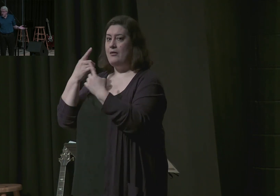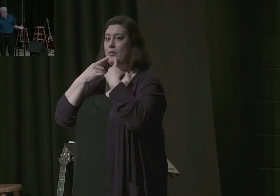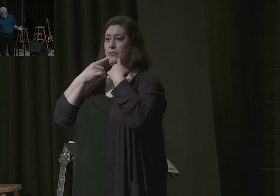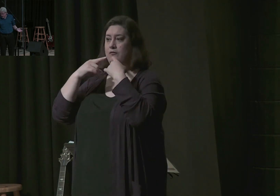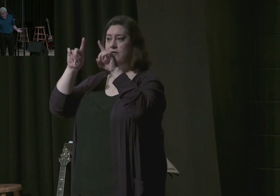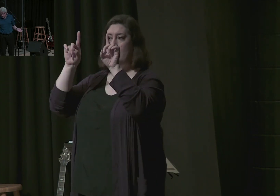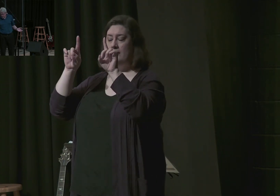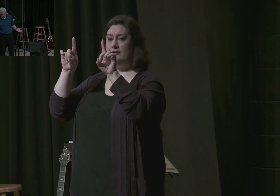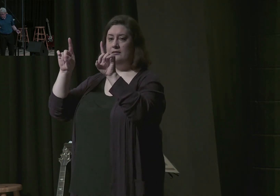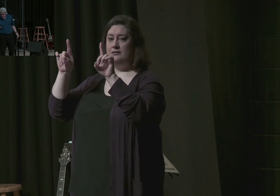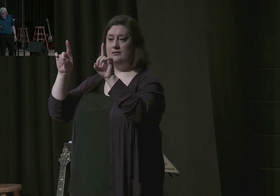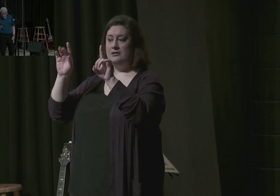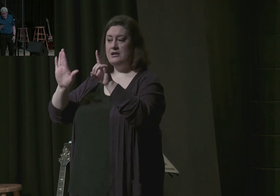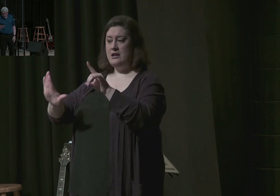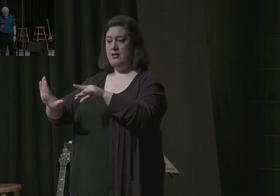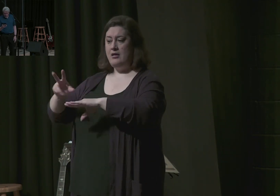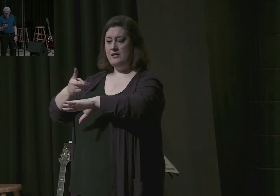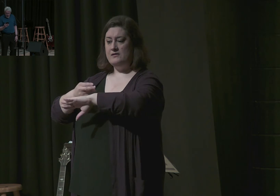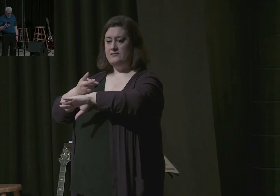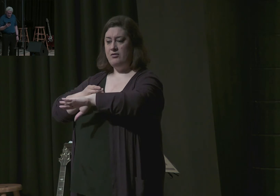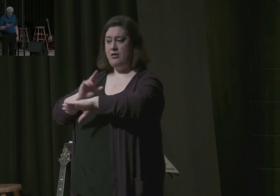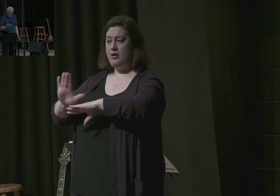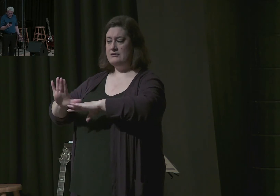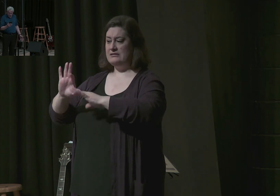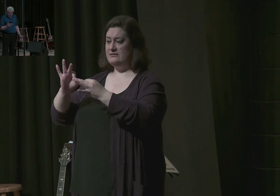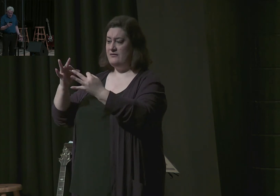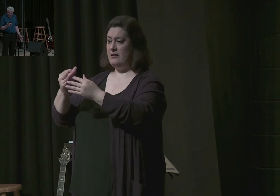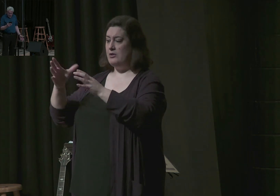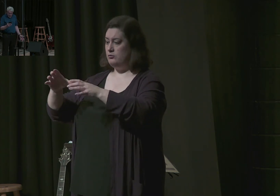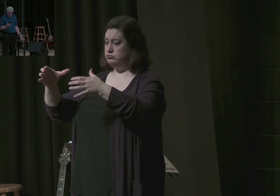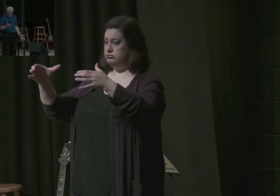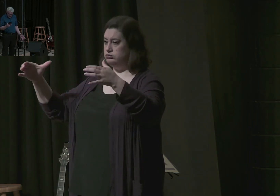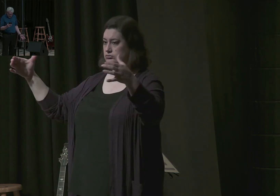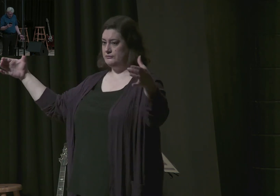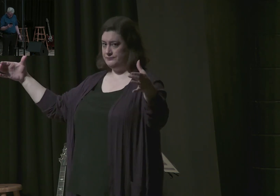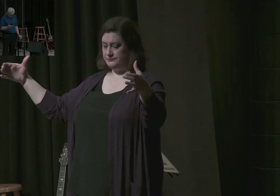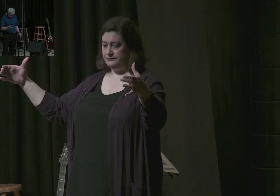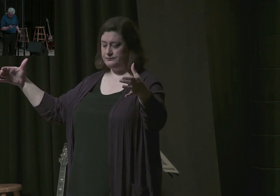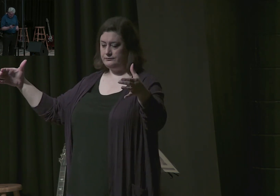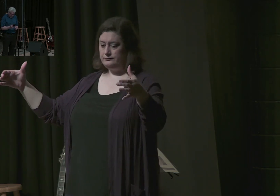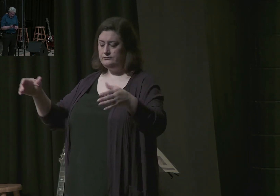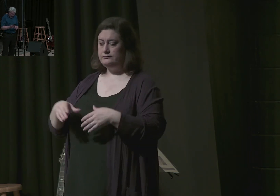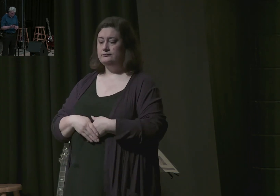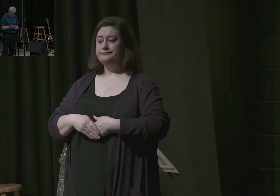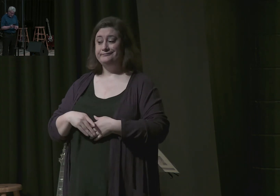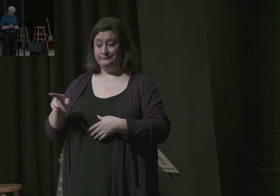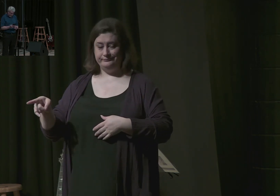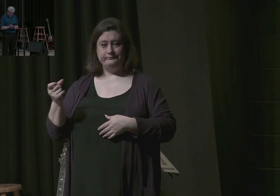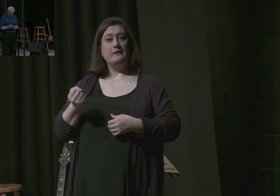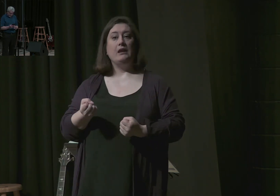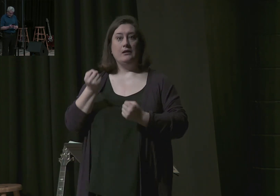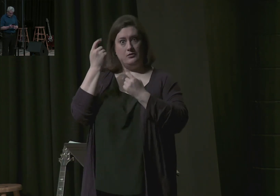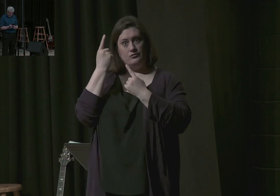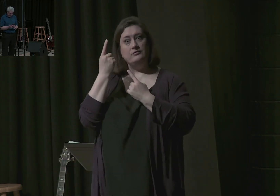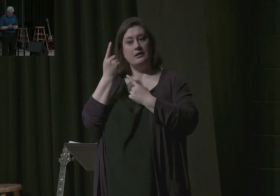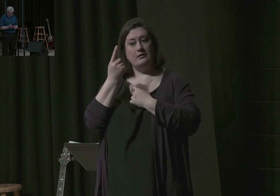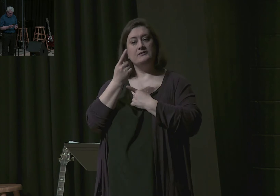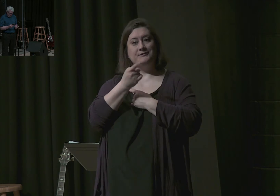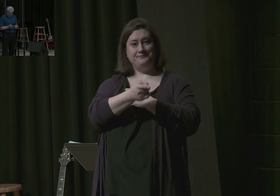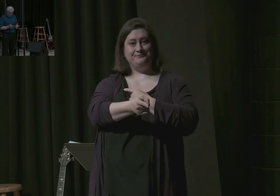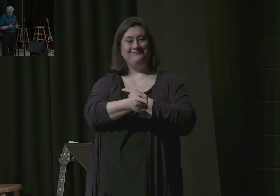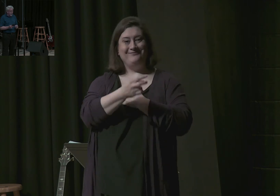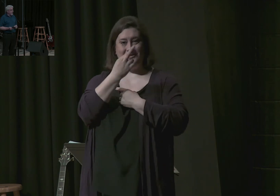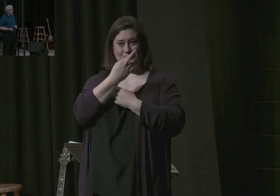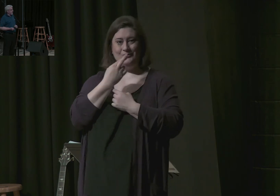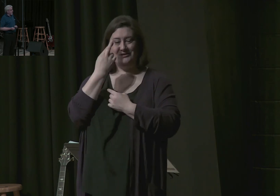to understand this. Now, he may understand this just as an observation of reality, but he